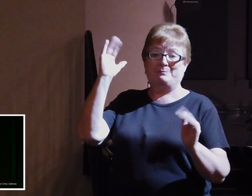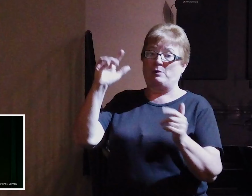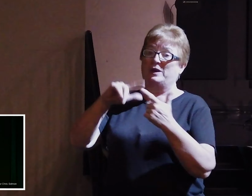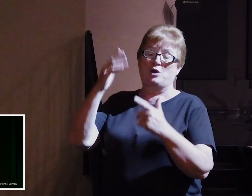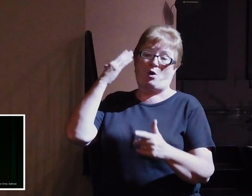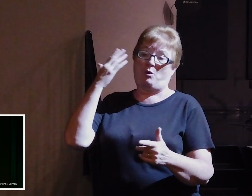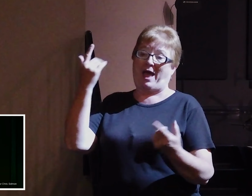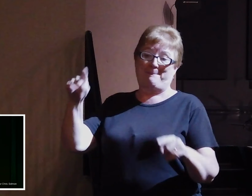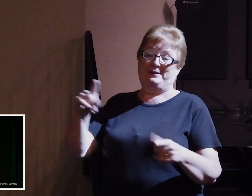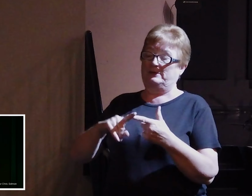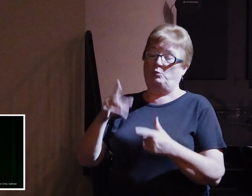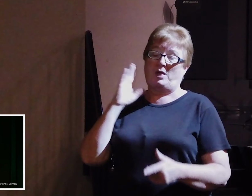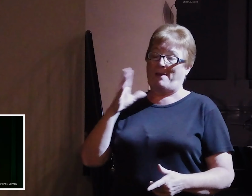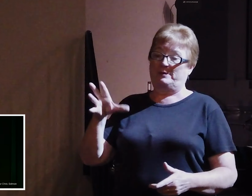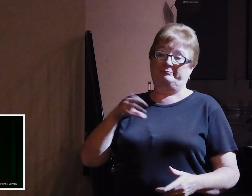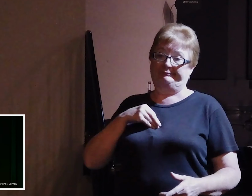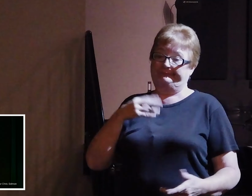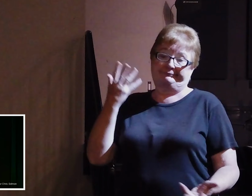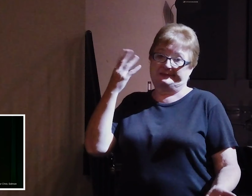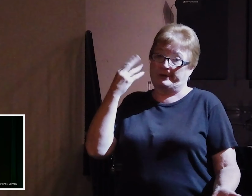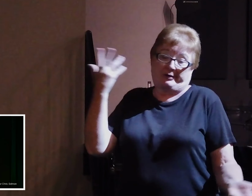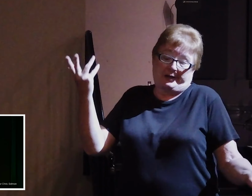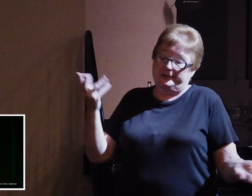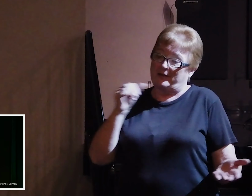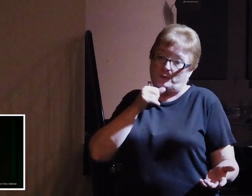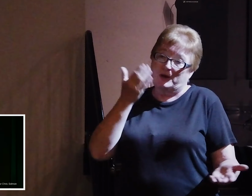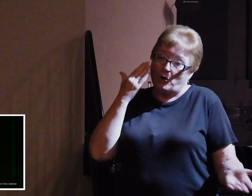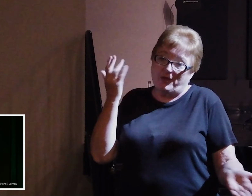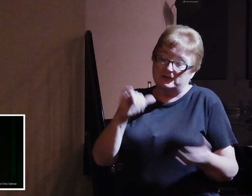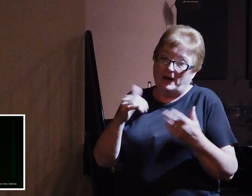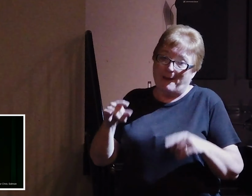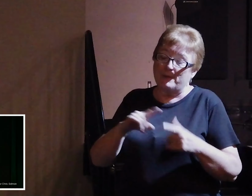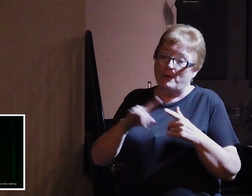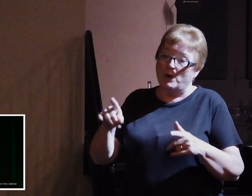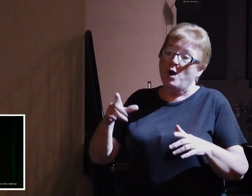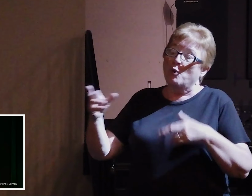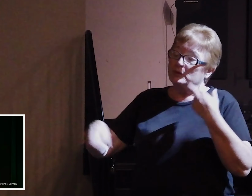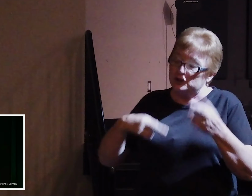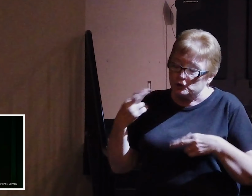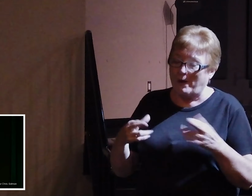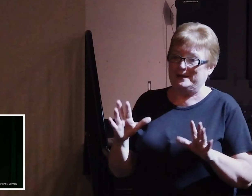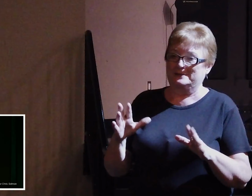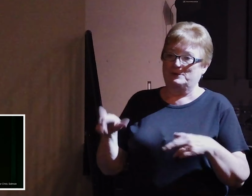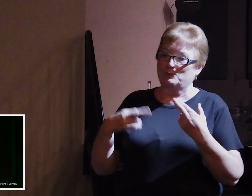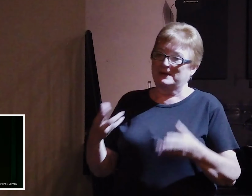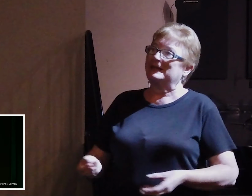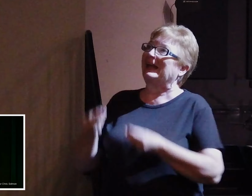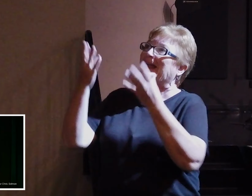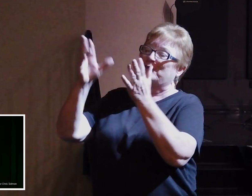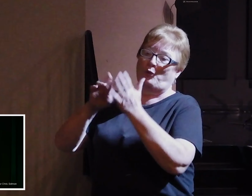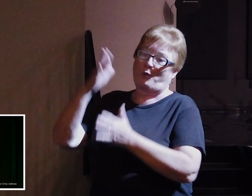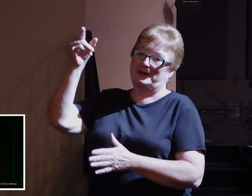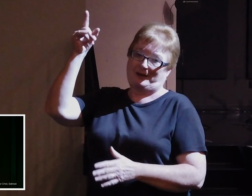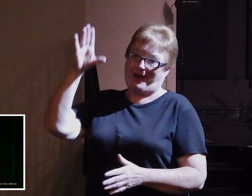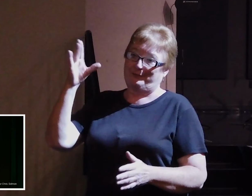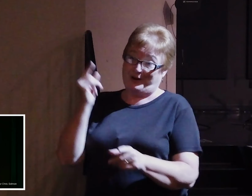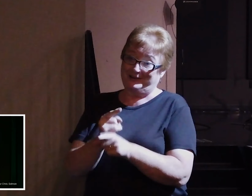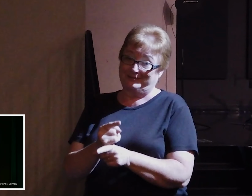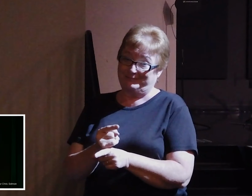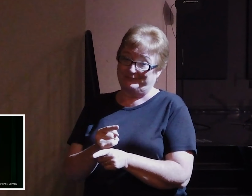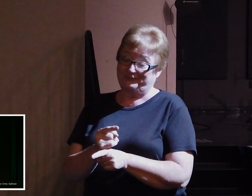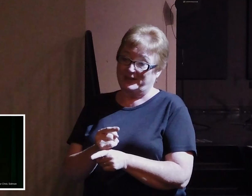not because we enjoy the actual thing, but we enjoy what God is doing through it, bringing glory to himself. We're going to